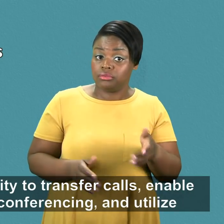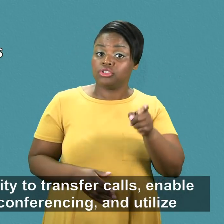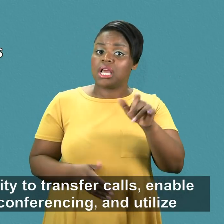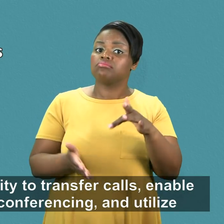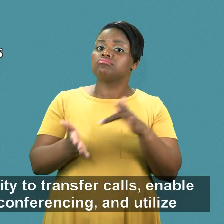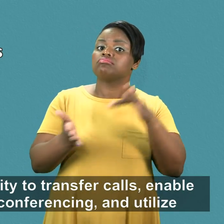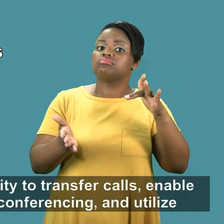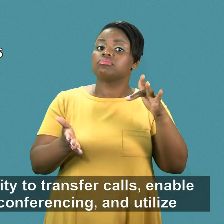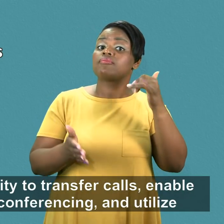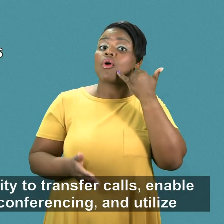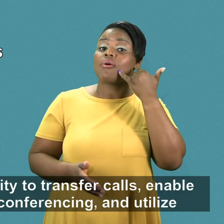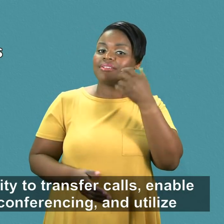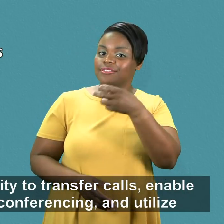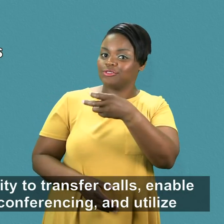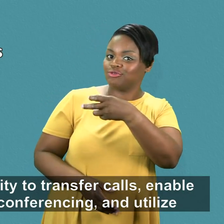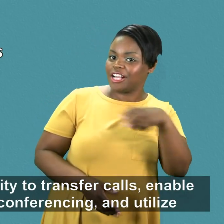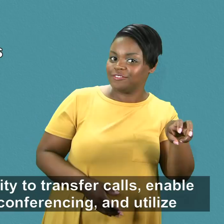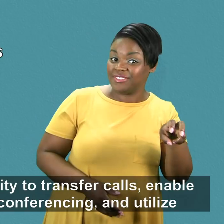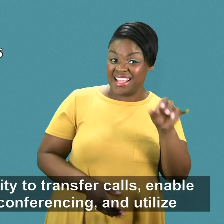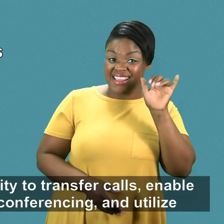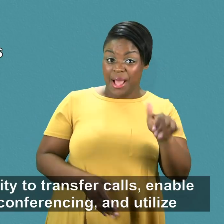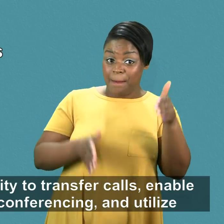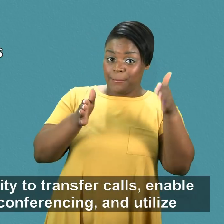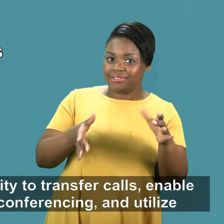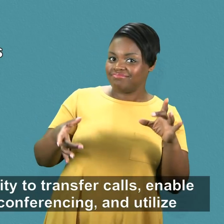including the ability to transfer calls,